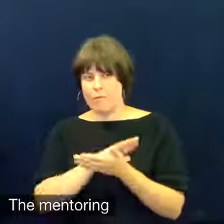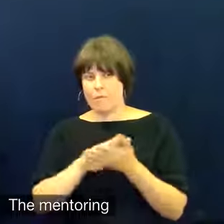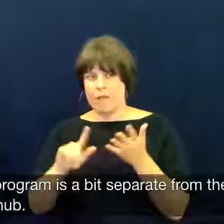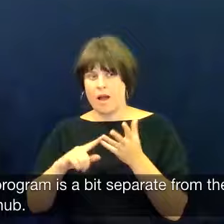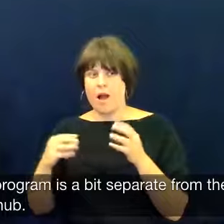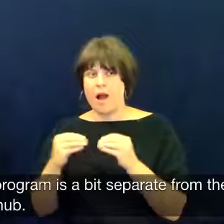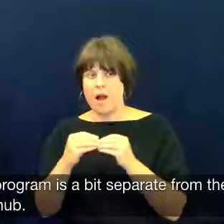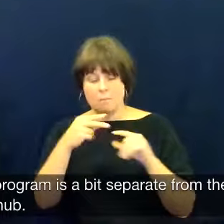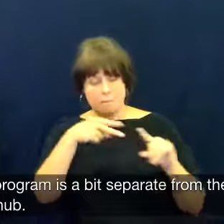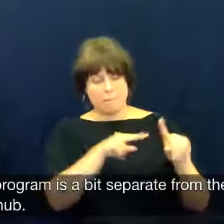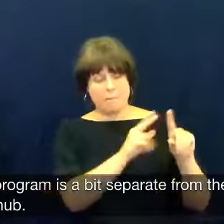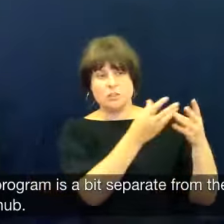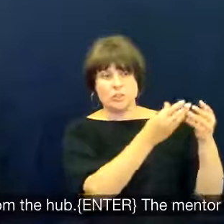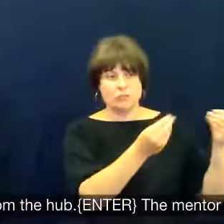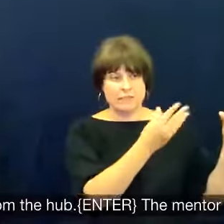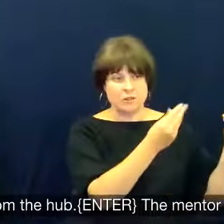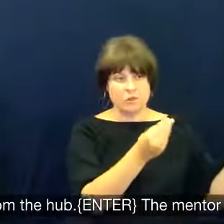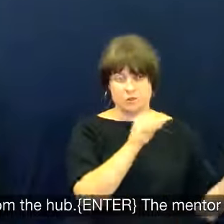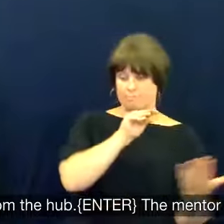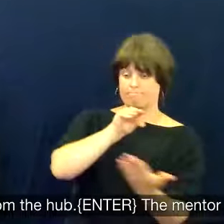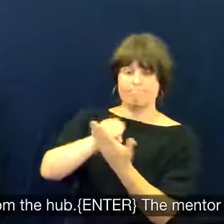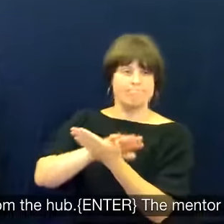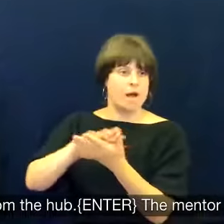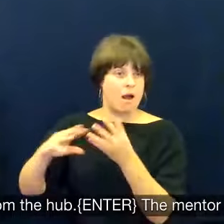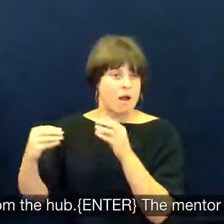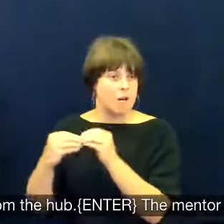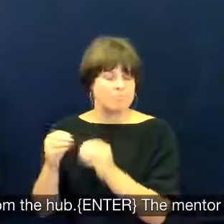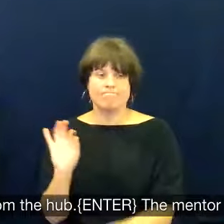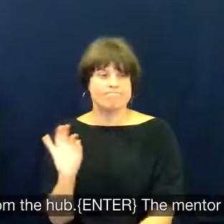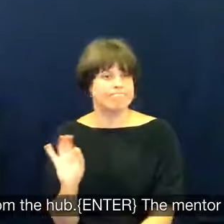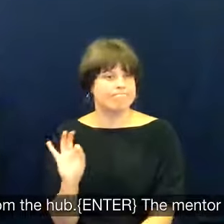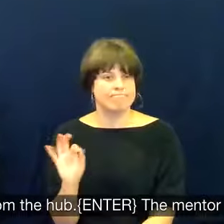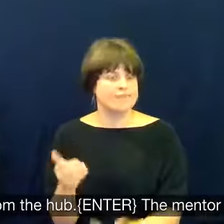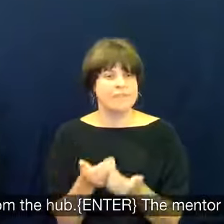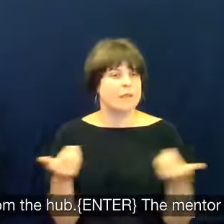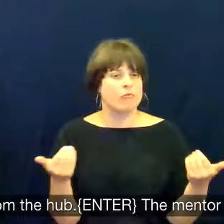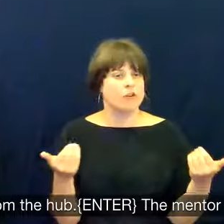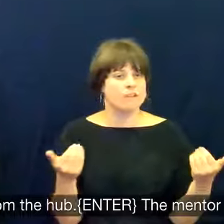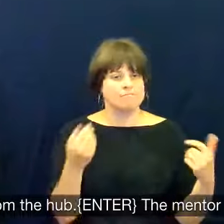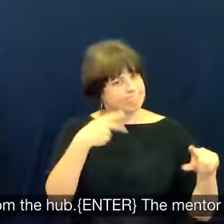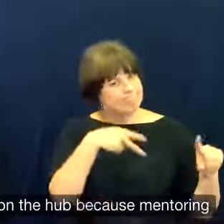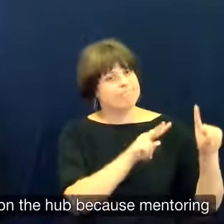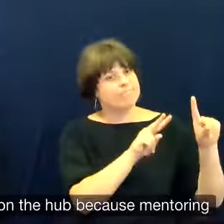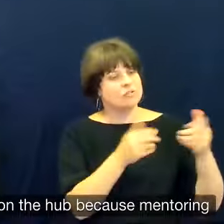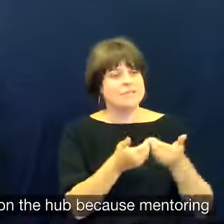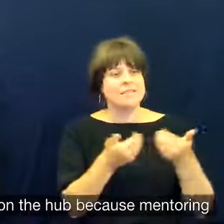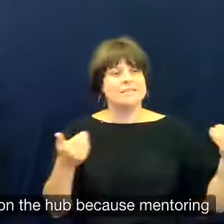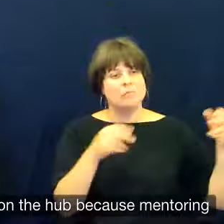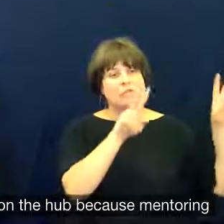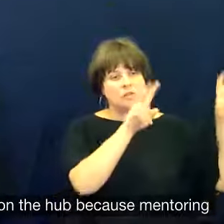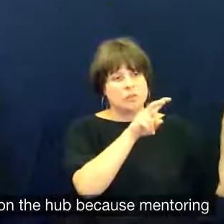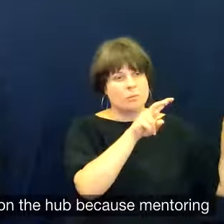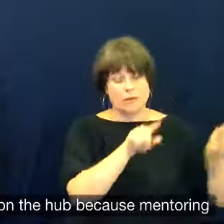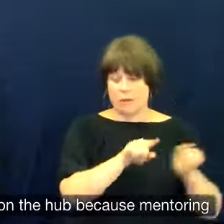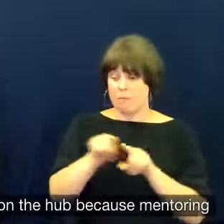mentoring resources aren't going on the Hub because mentoring is kind of a separate topic, and most of the Hub is